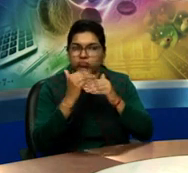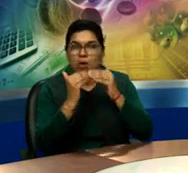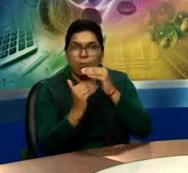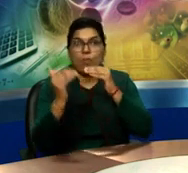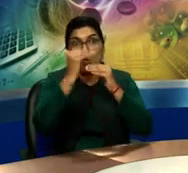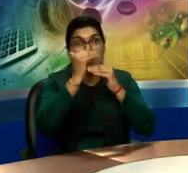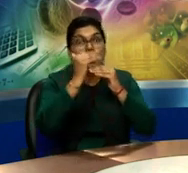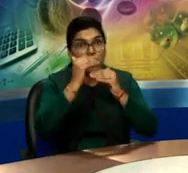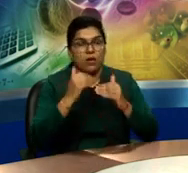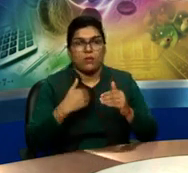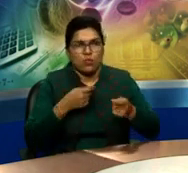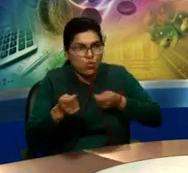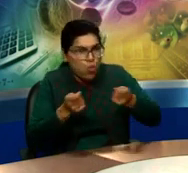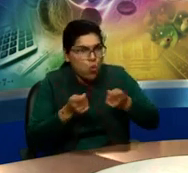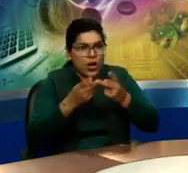positive work habits,